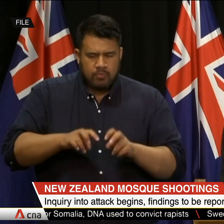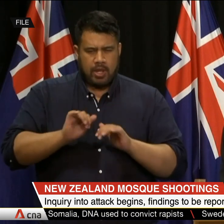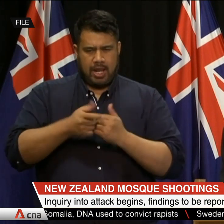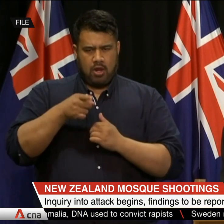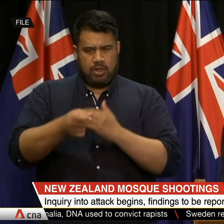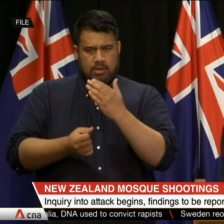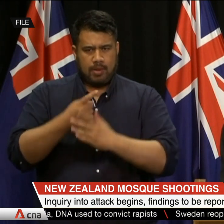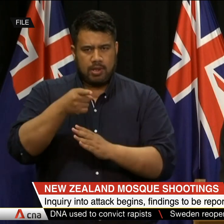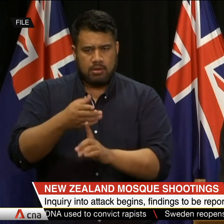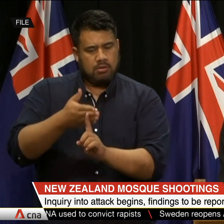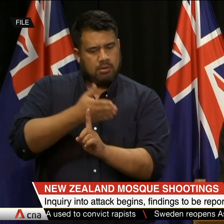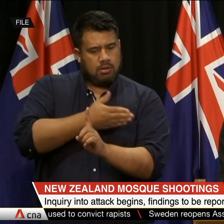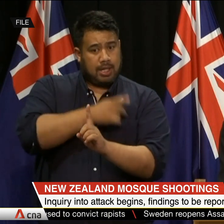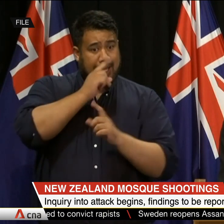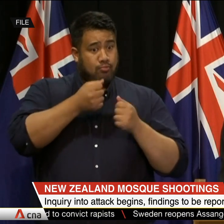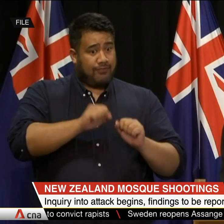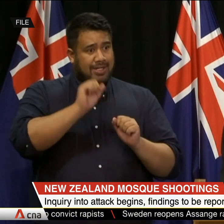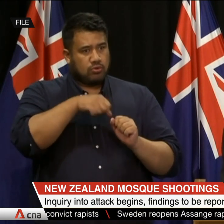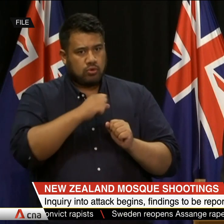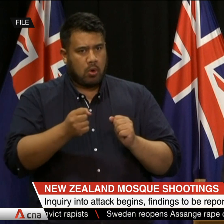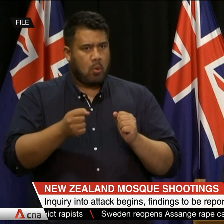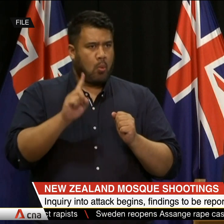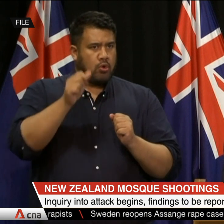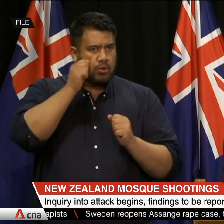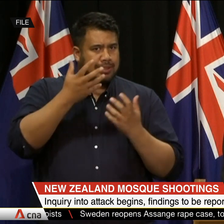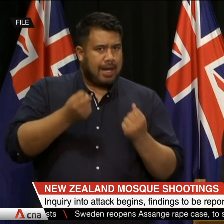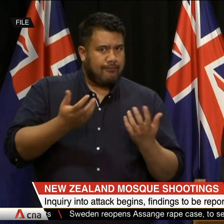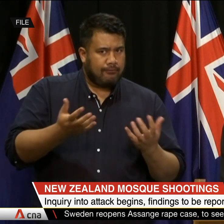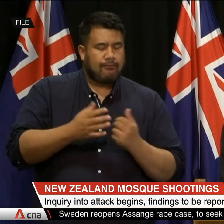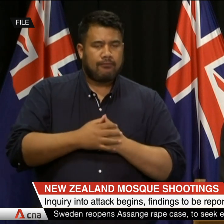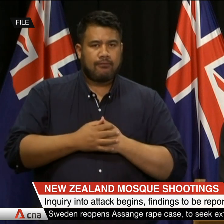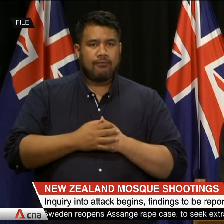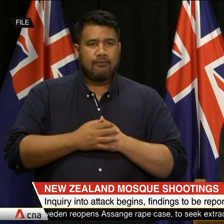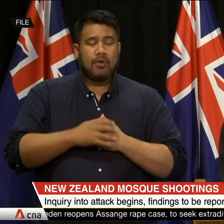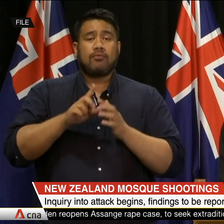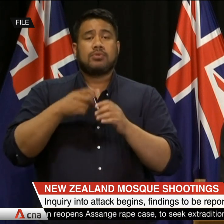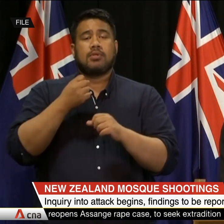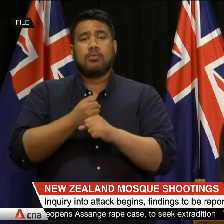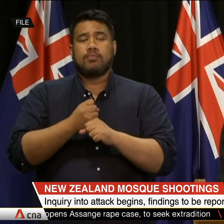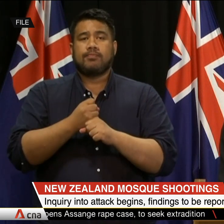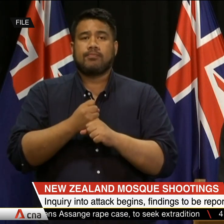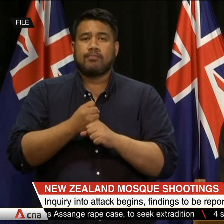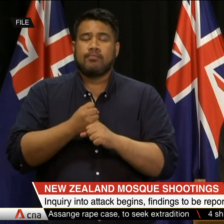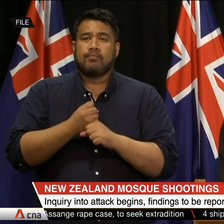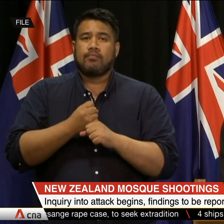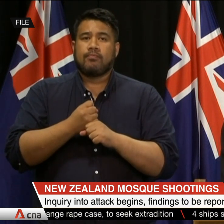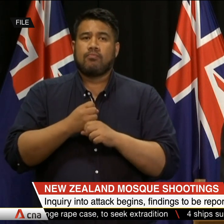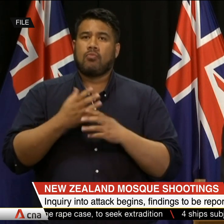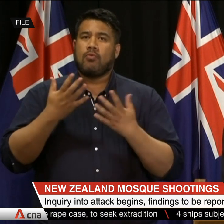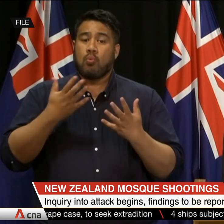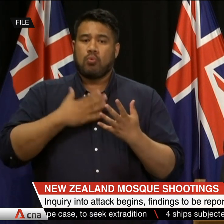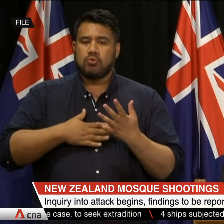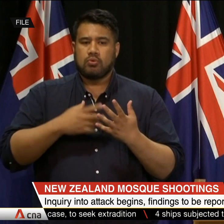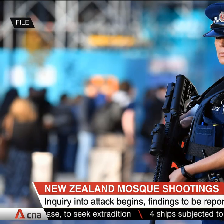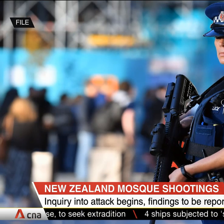is in Paris to co-chair a meeting that seeks global support to tackle online violence. World leaders and